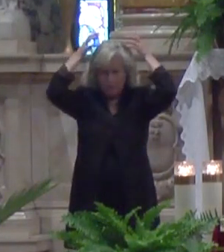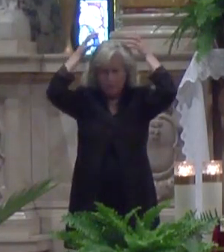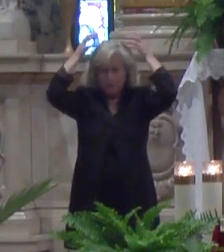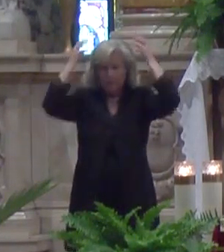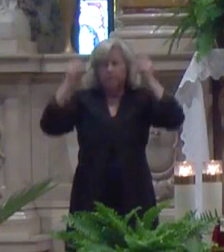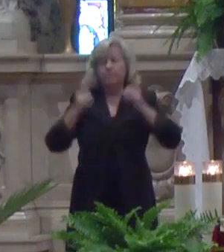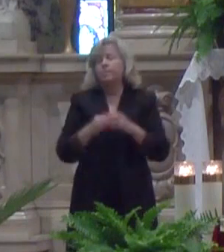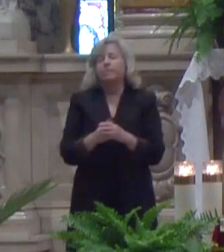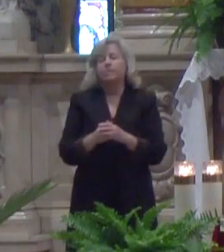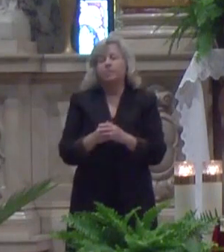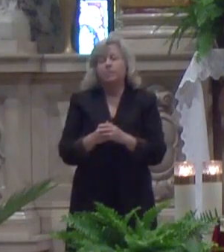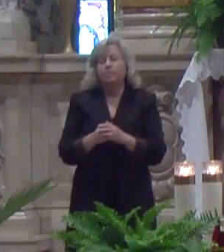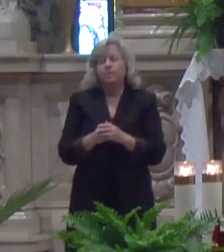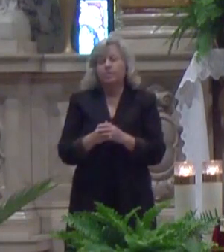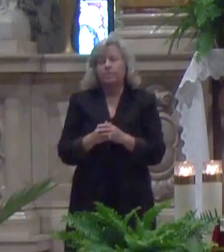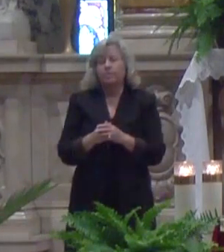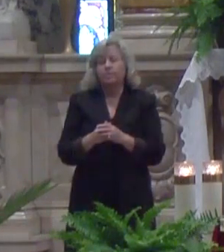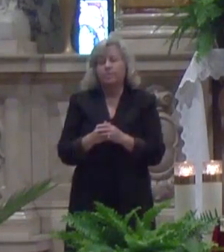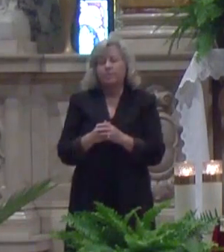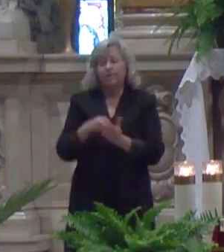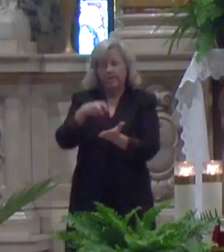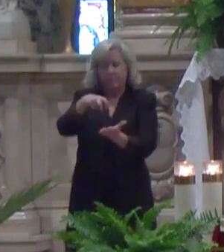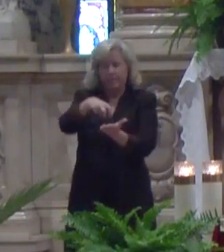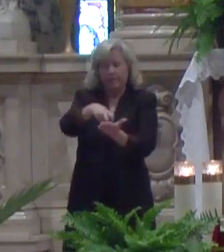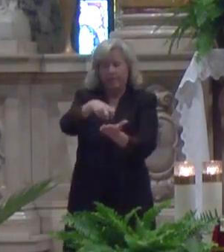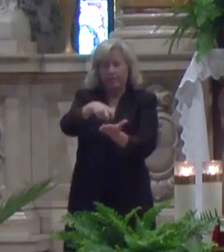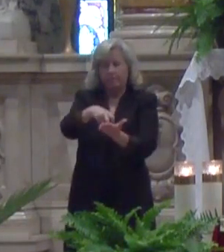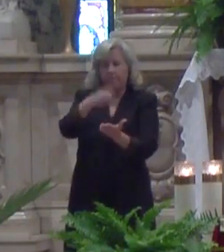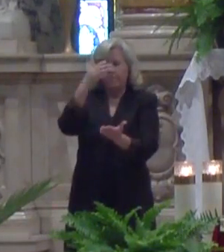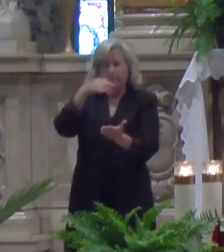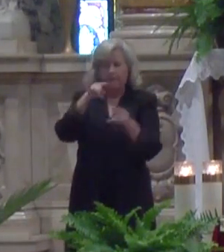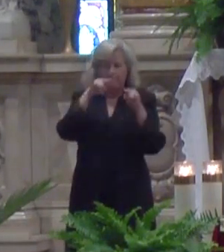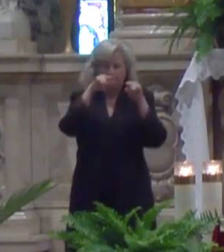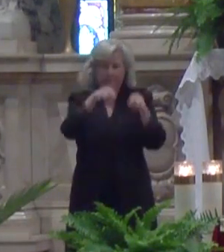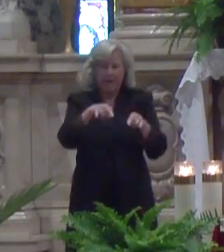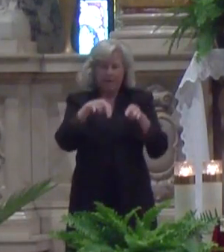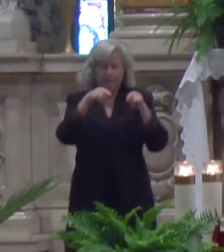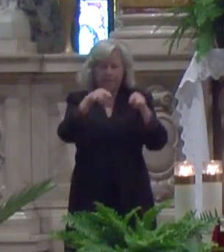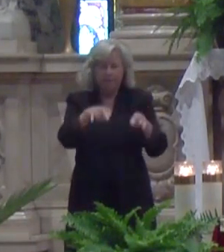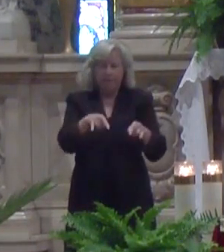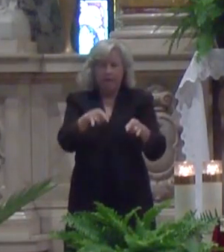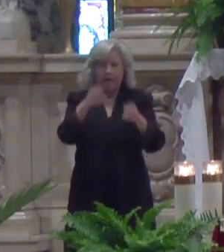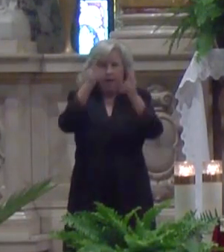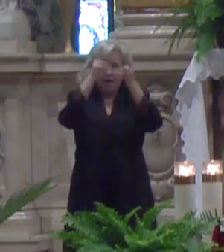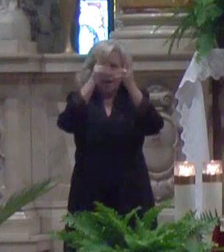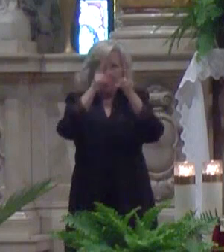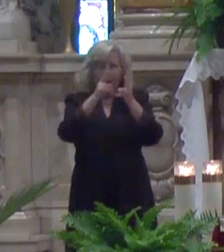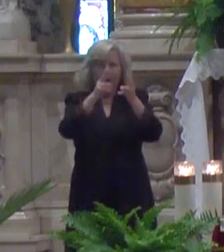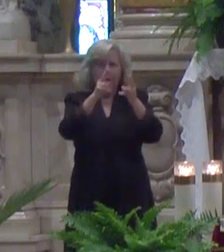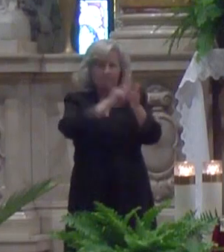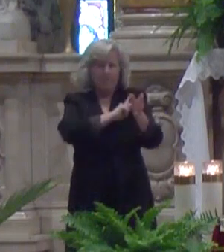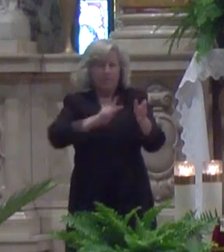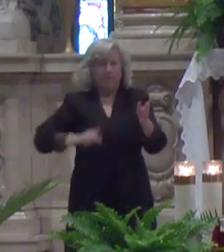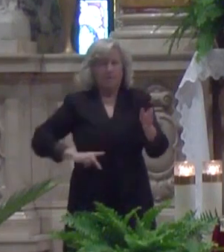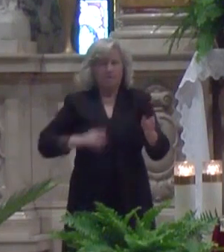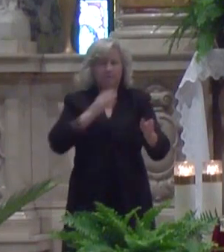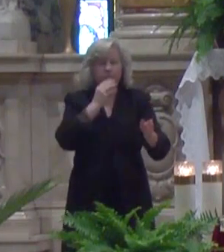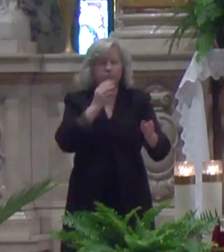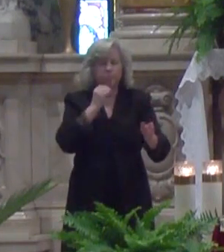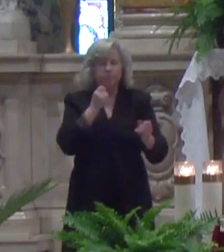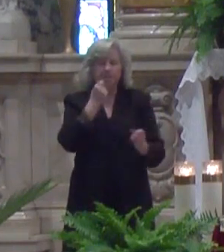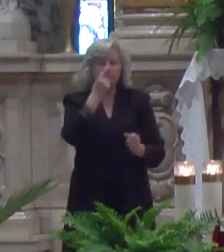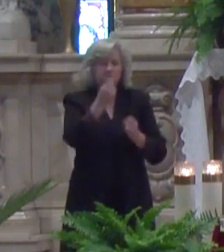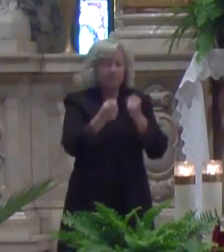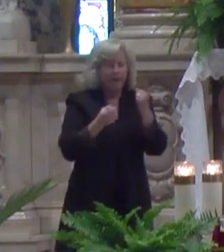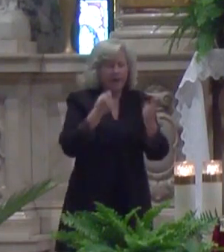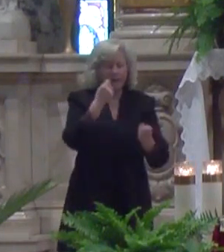reed in his right hand. And kneeling before him, they mocked him, saying, "Hail, King of the Jews." They spat